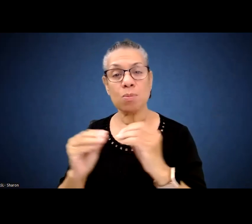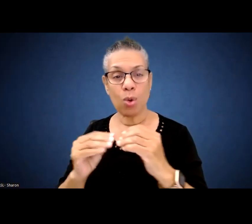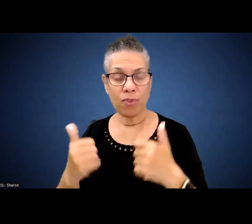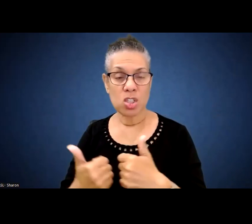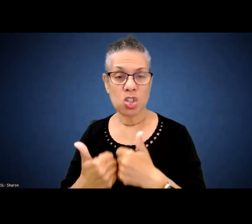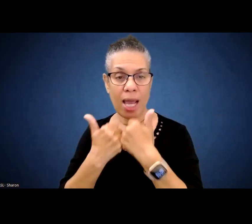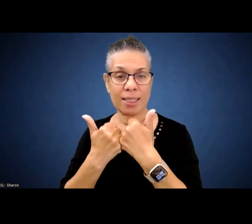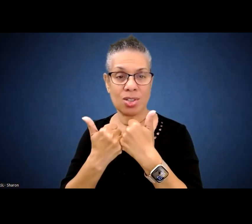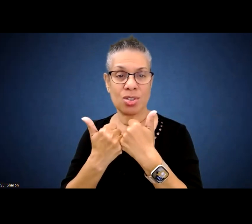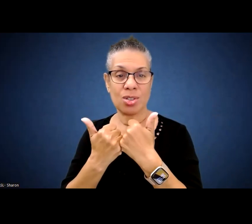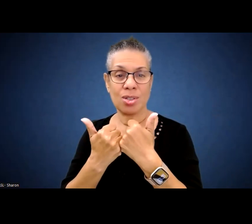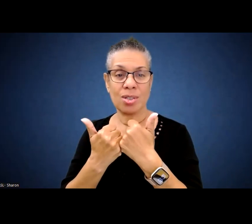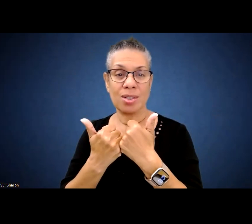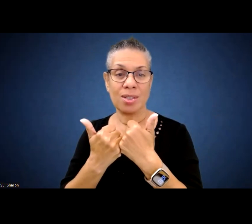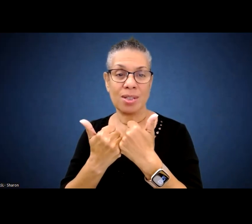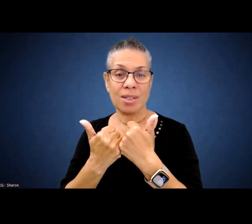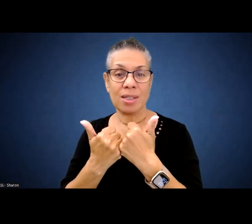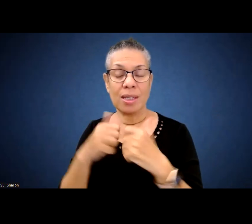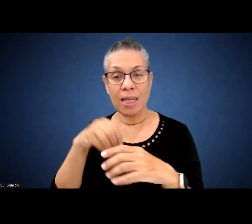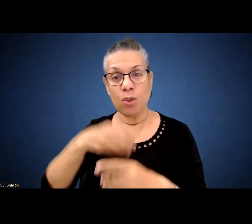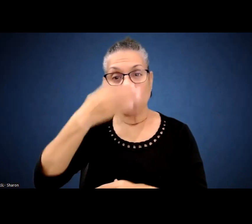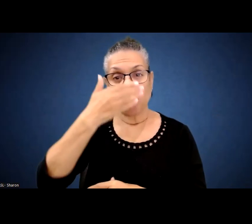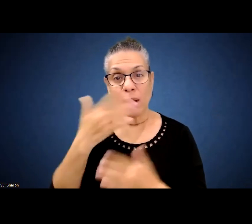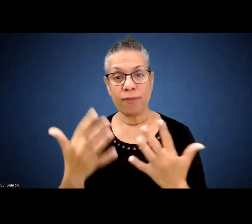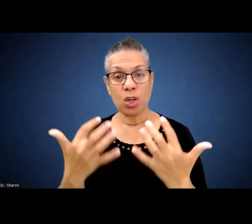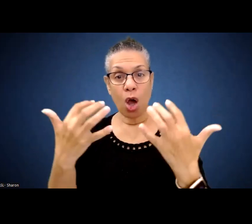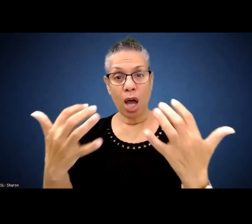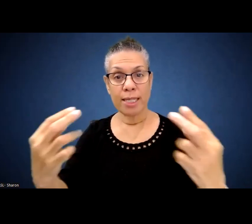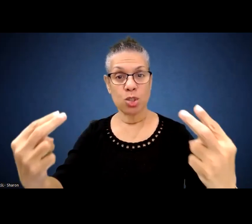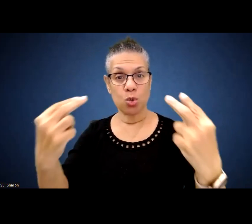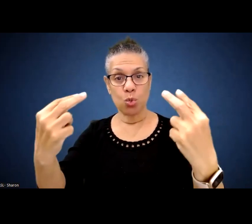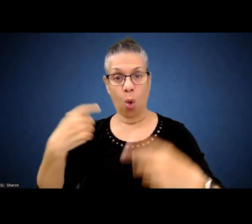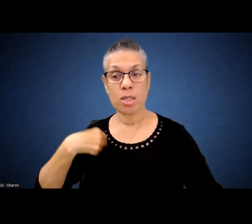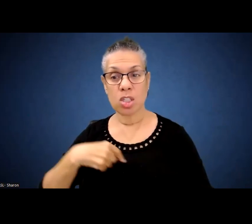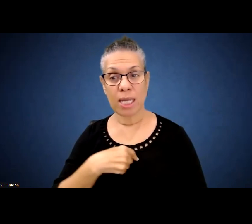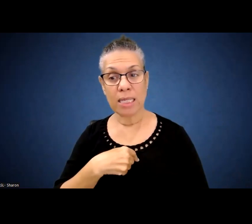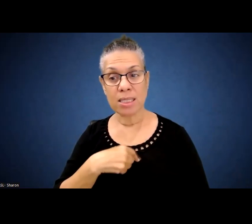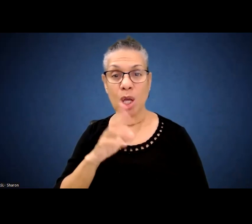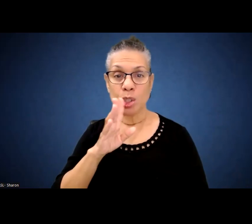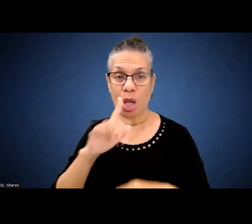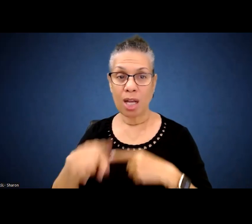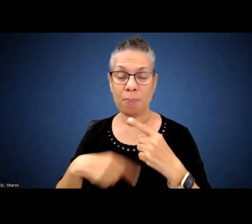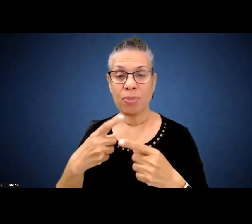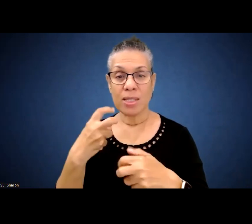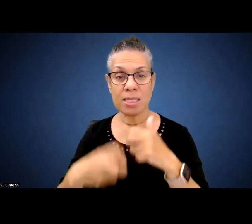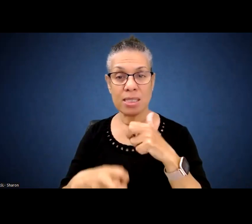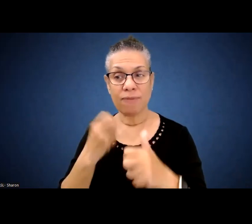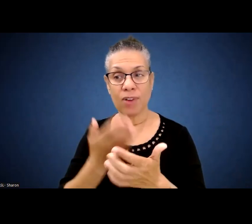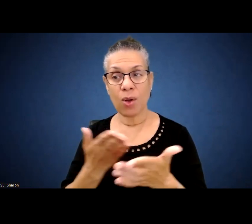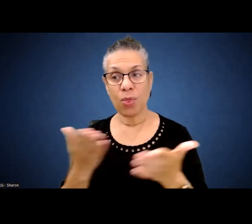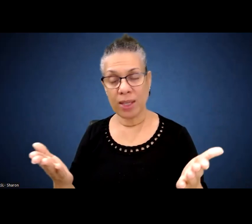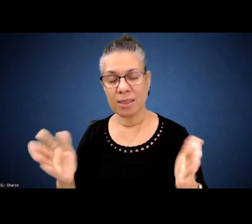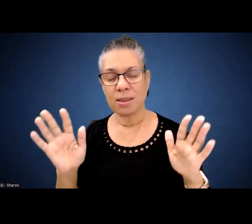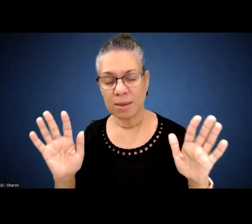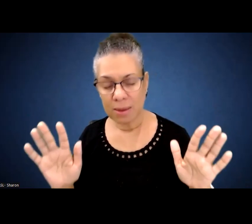do, if I may be honest, in front of an audience that's watching us, to be talking about these difficult things. So I